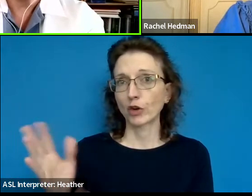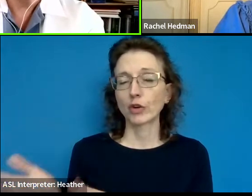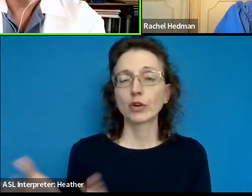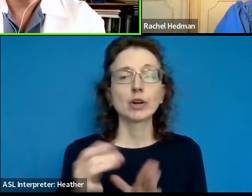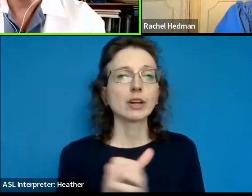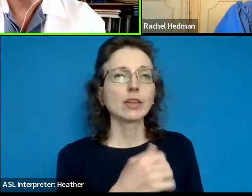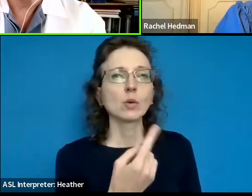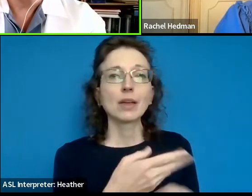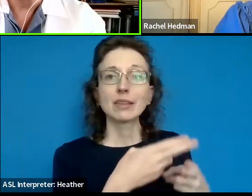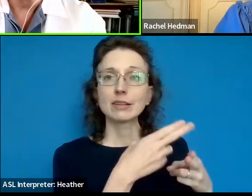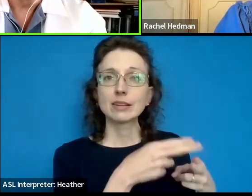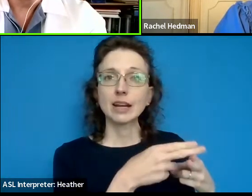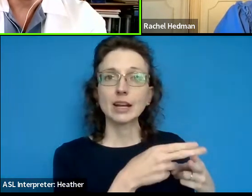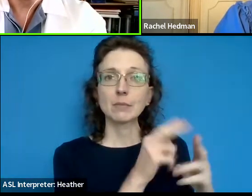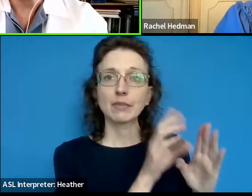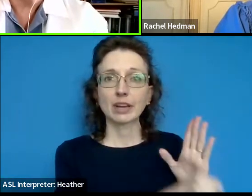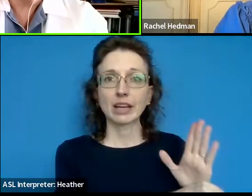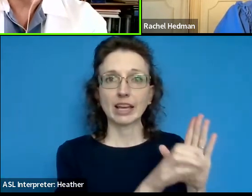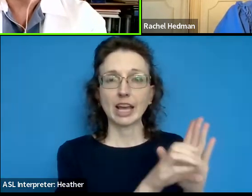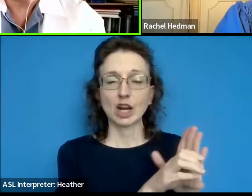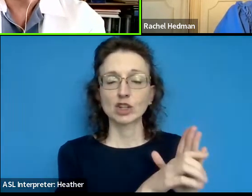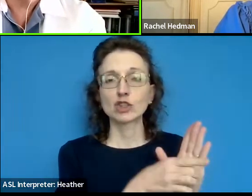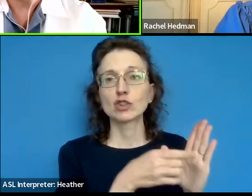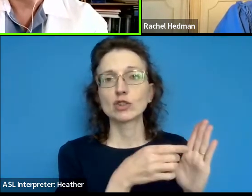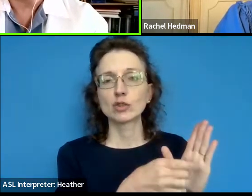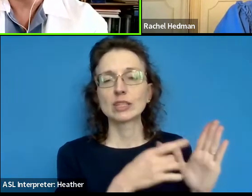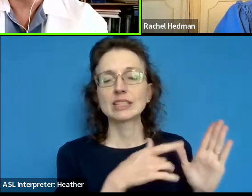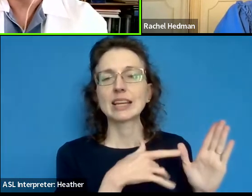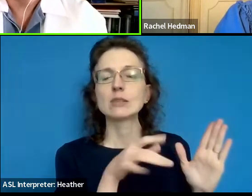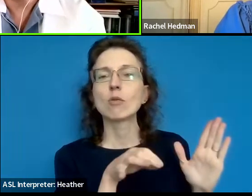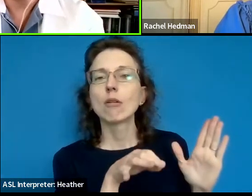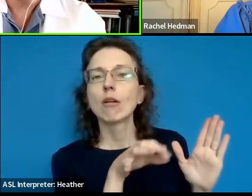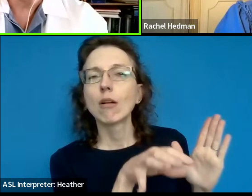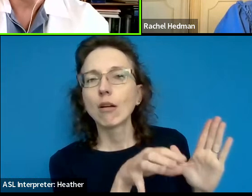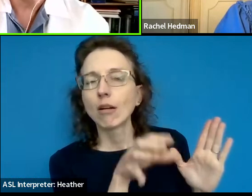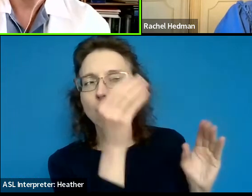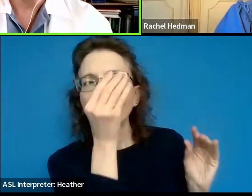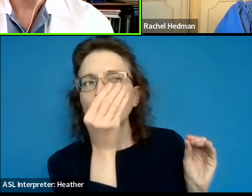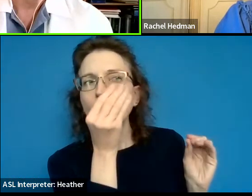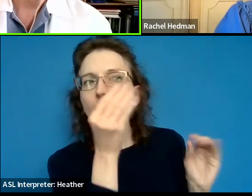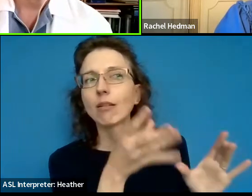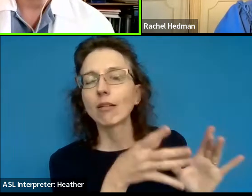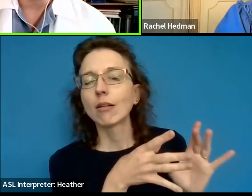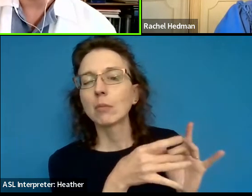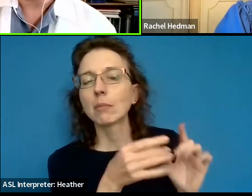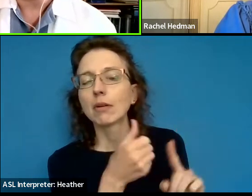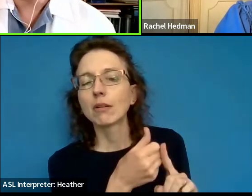the name of the character usually is a hint to the,